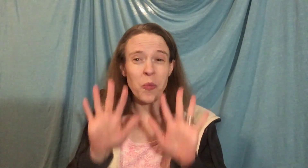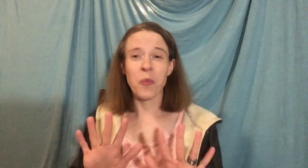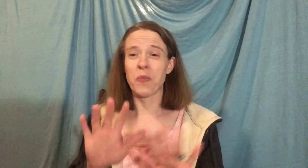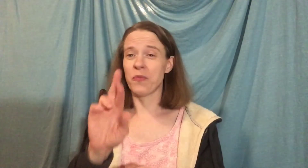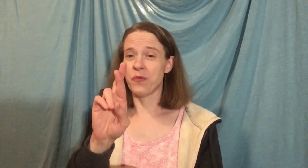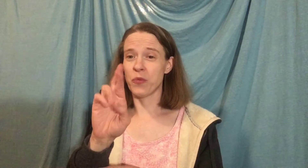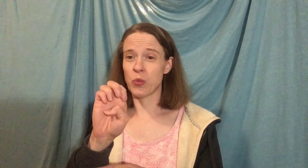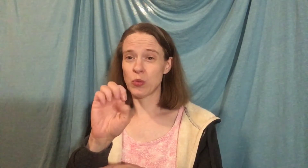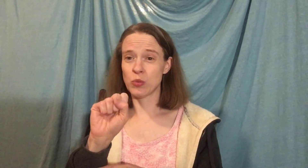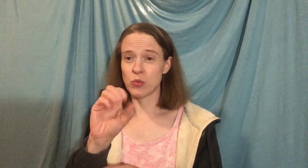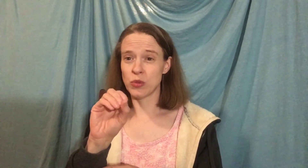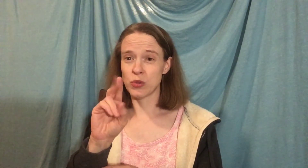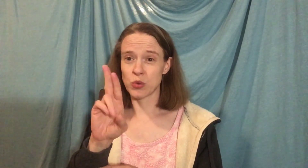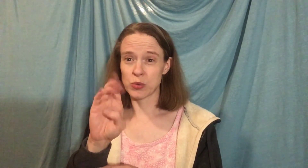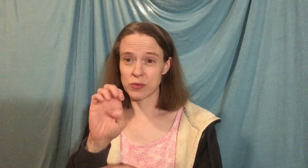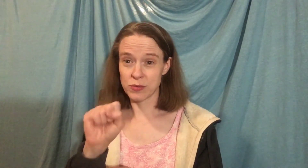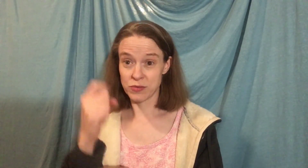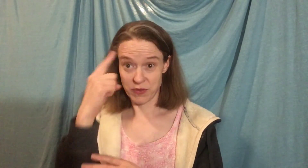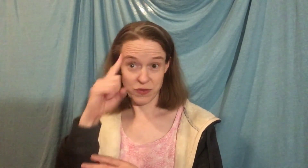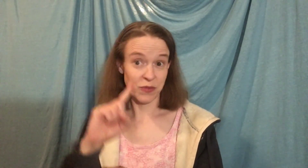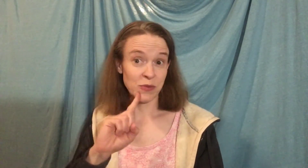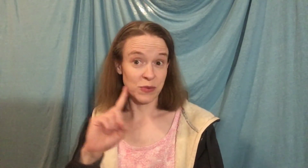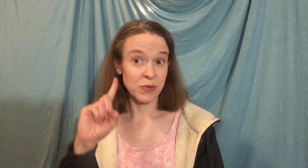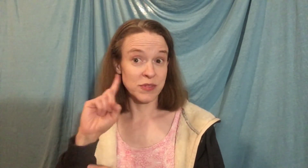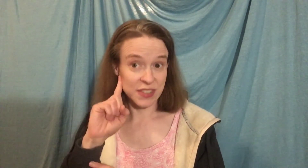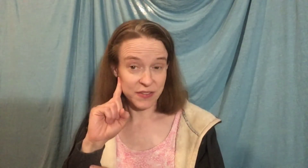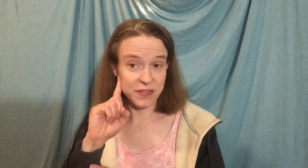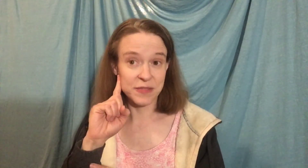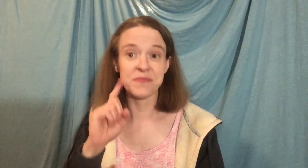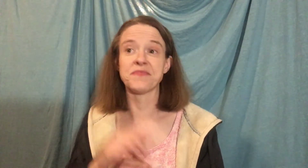They have wonderful resources for deaf people.